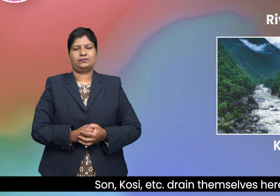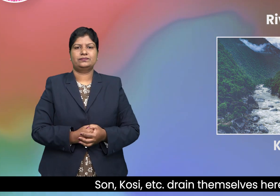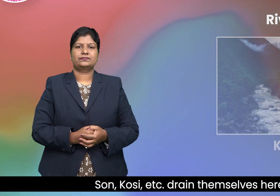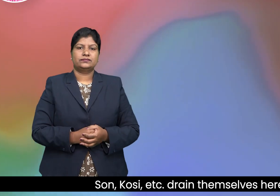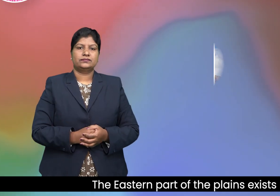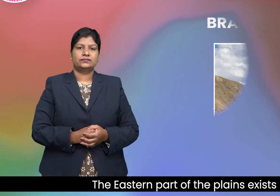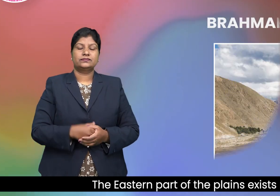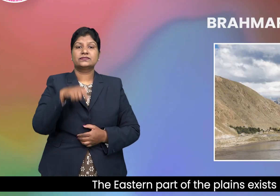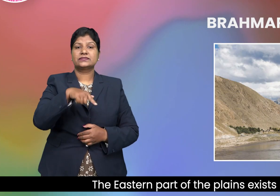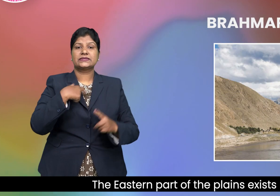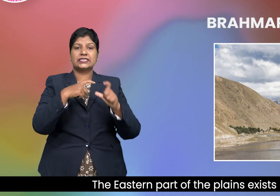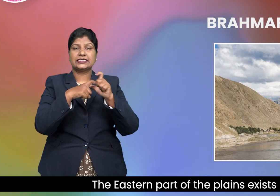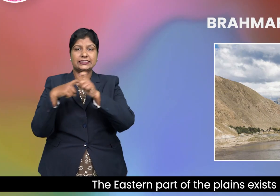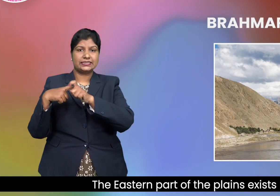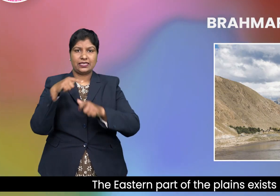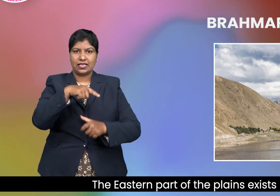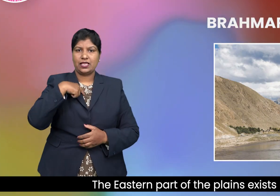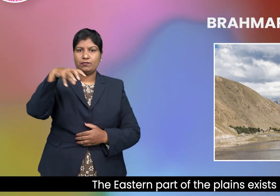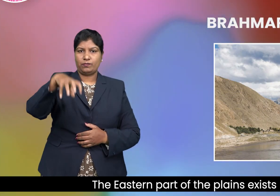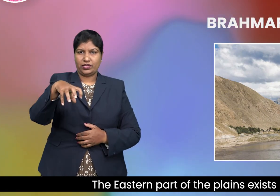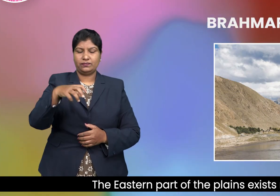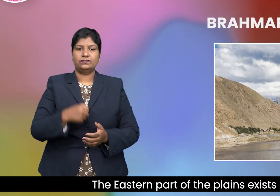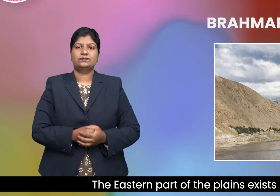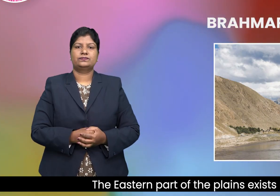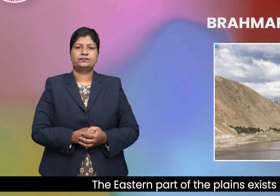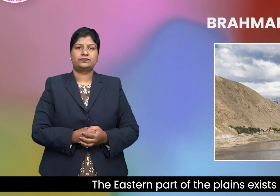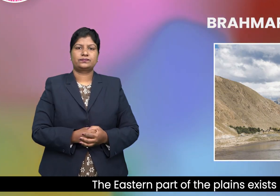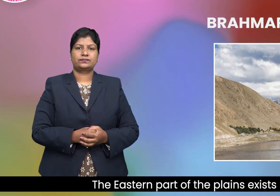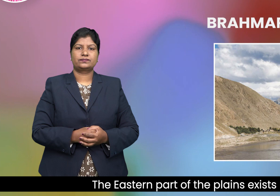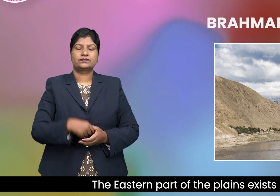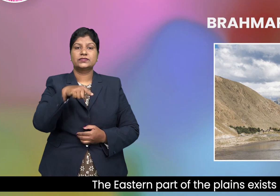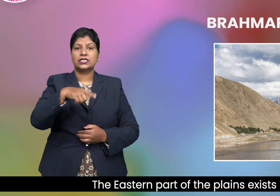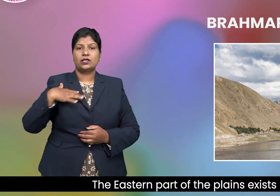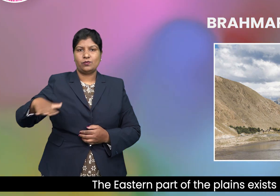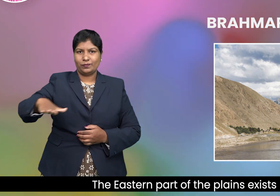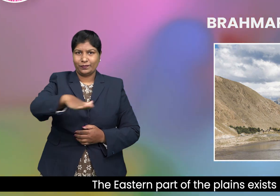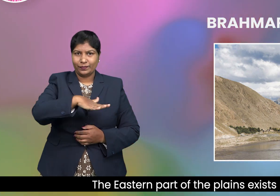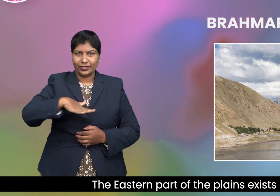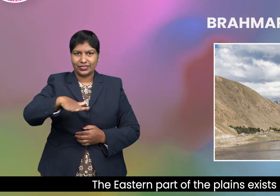the eastern part of the plains